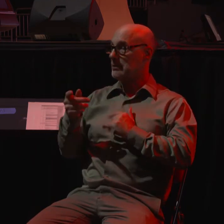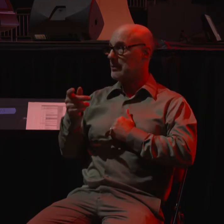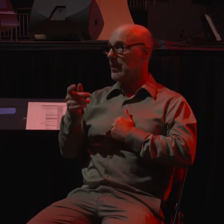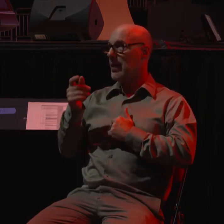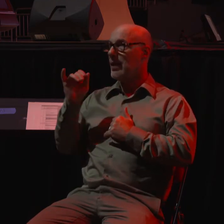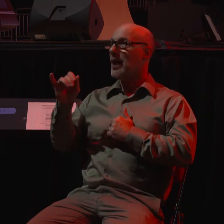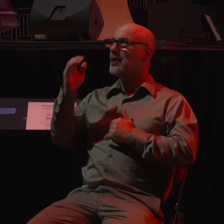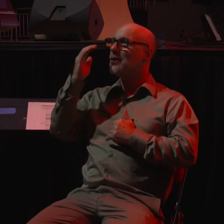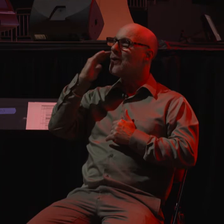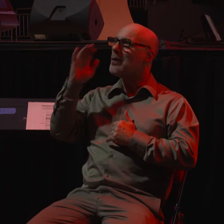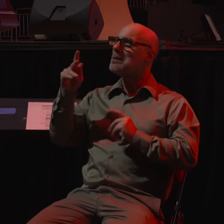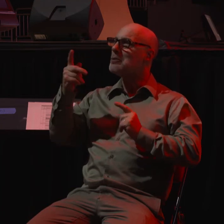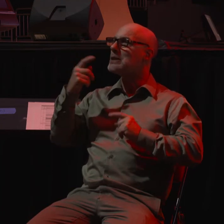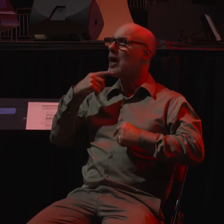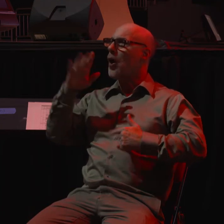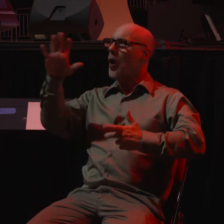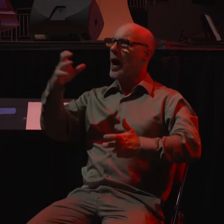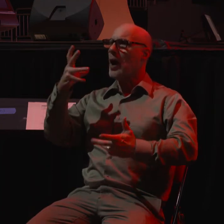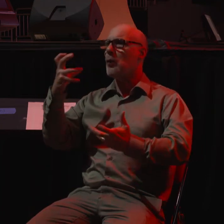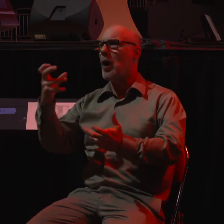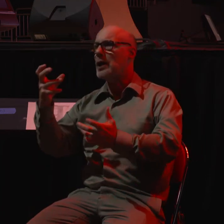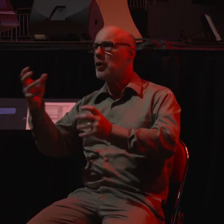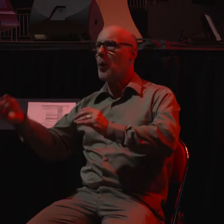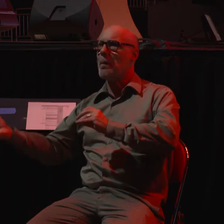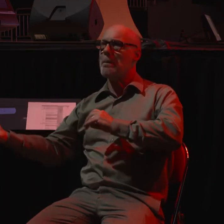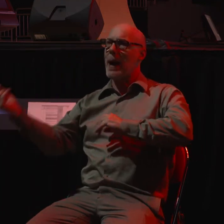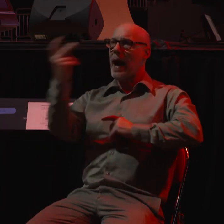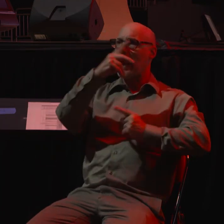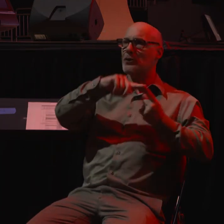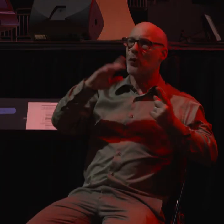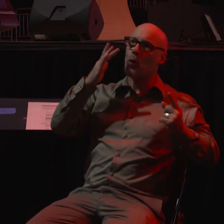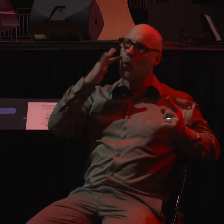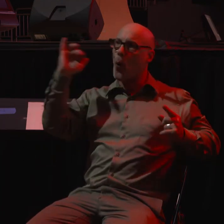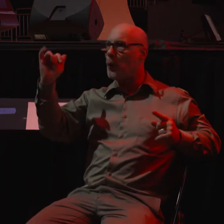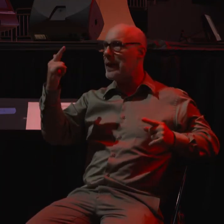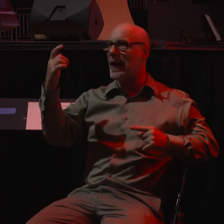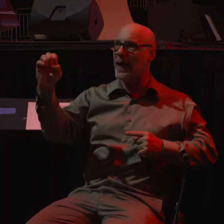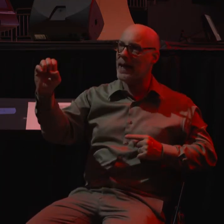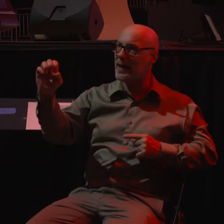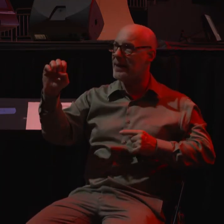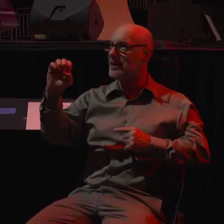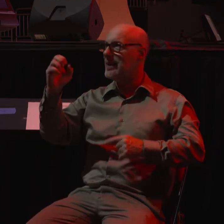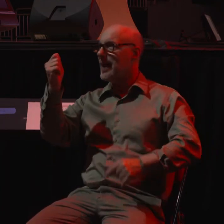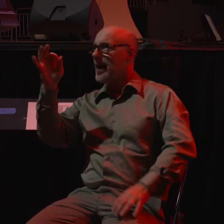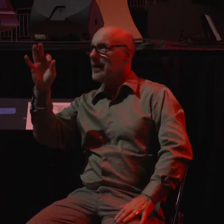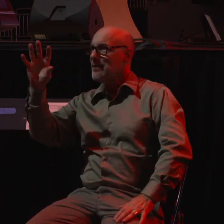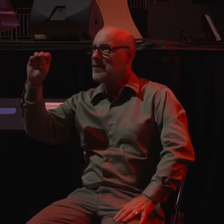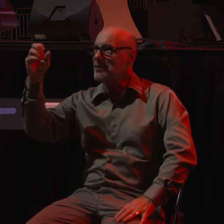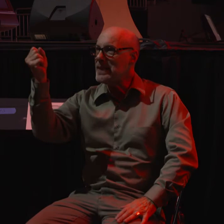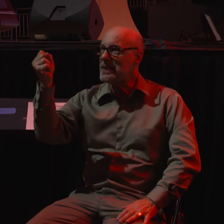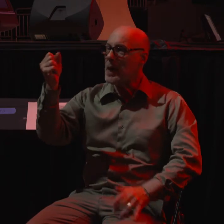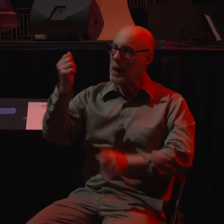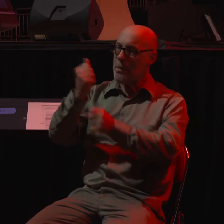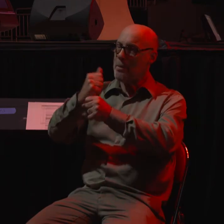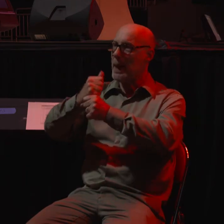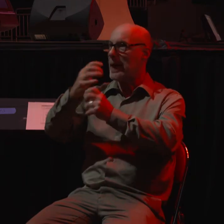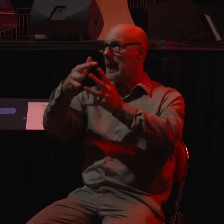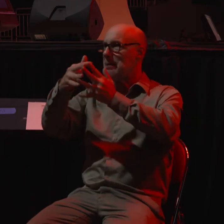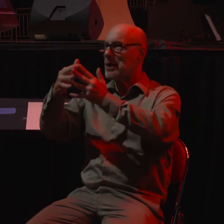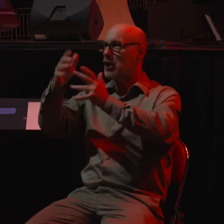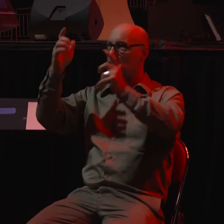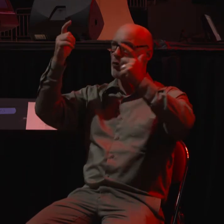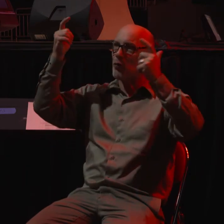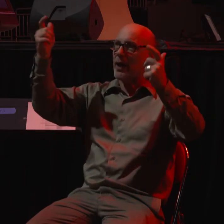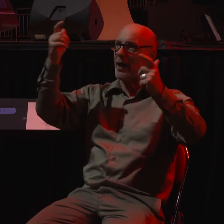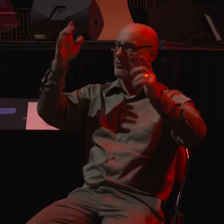golden age in American history, maybe you'll think twice about it. When you think, hey, if we're going to make America great again, maybe the 1950s weren't